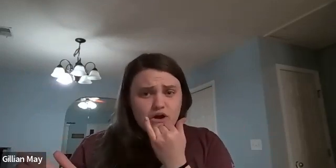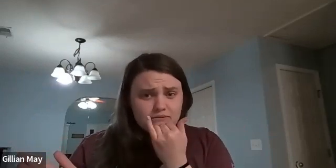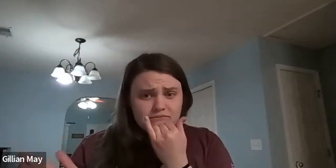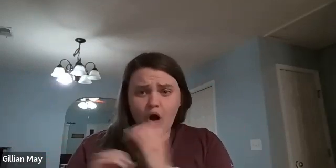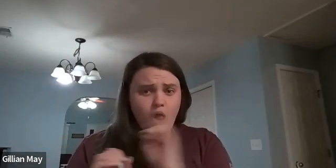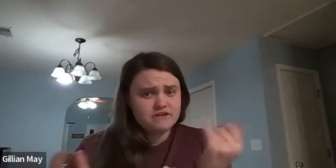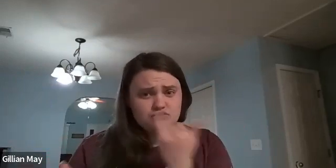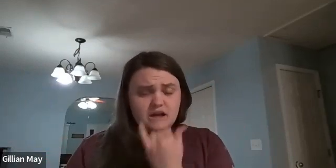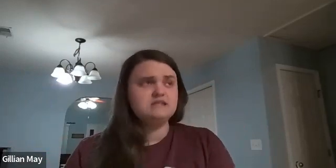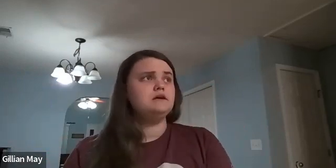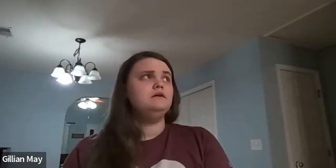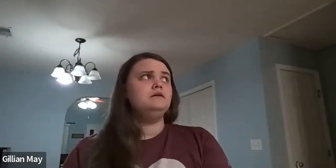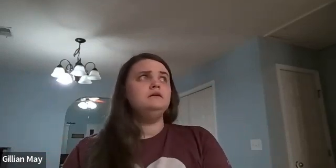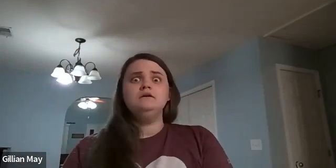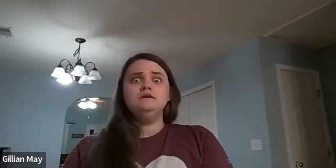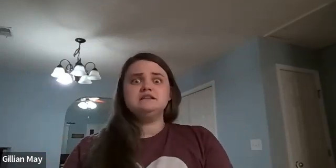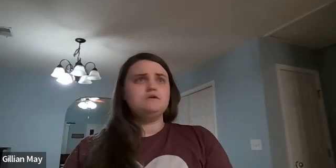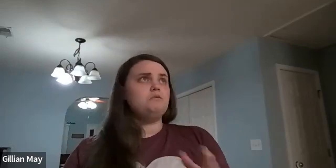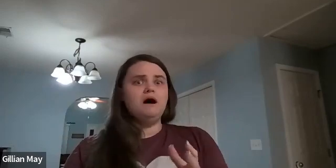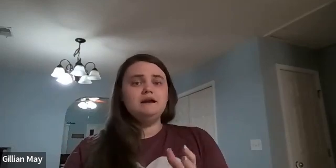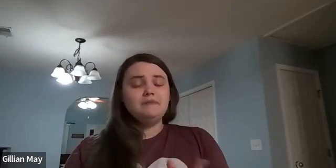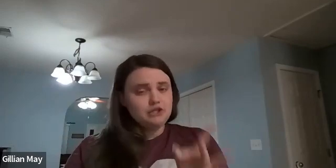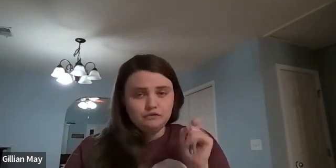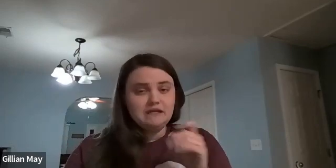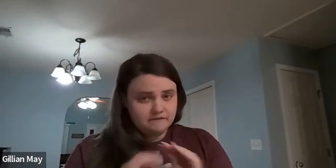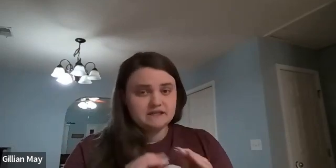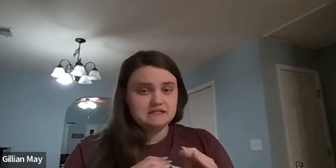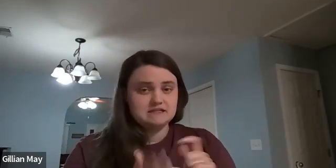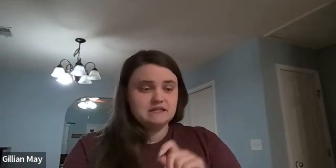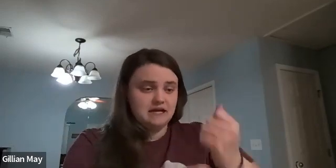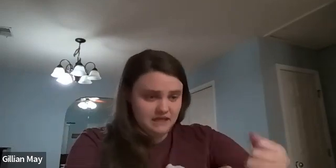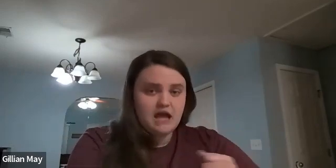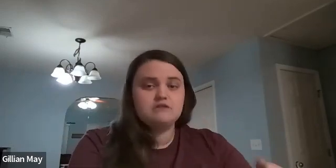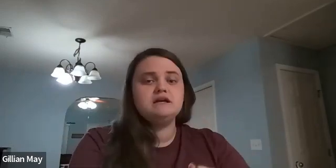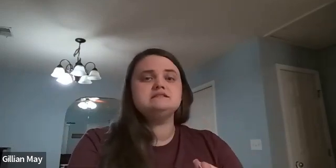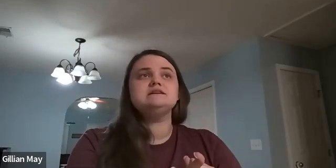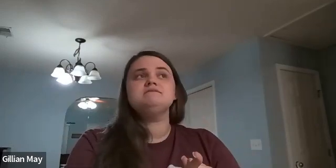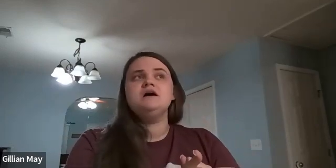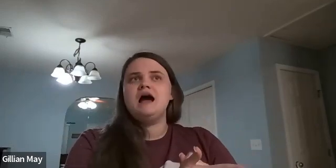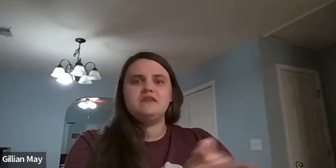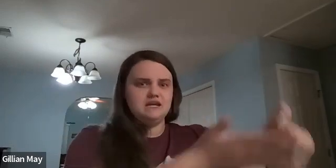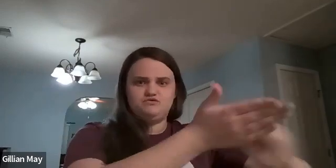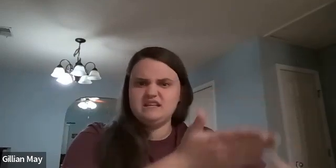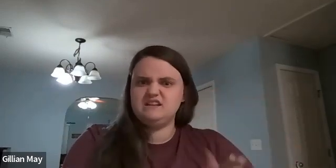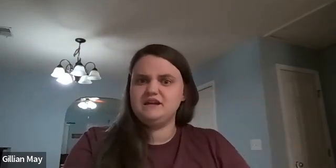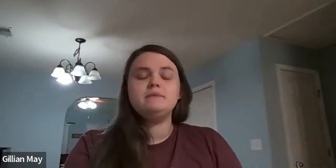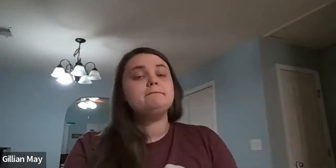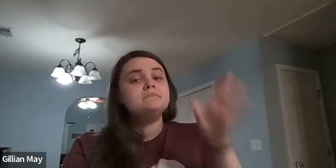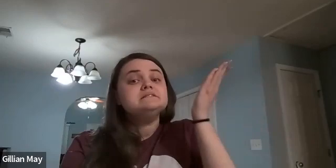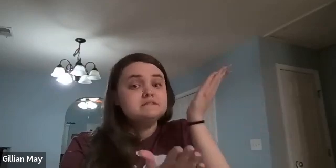wrong. All of it's wrong. And he's like, sitting there like, what? And I'm like, you need to fix this. And he had to erase it. And then he would write stuff again. I'm like,